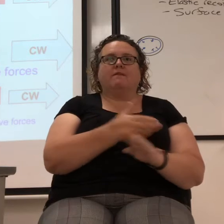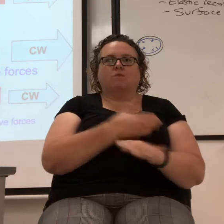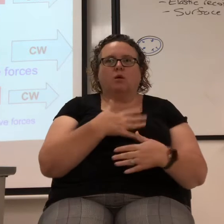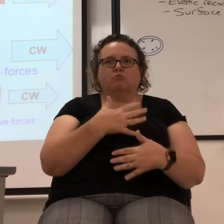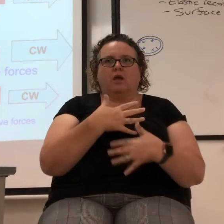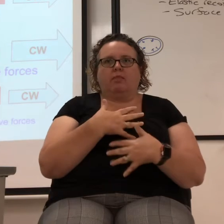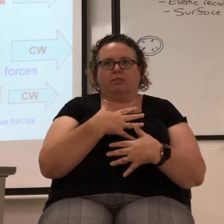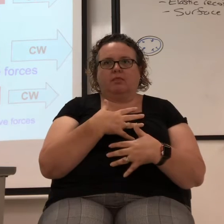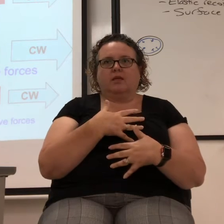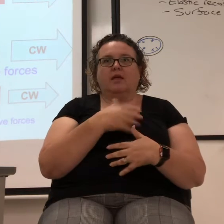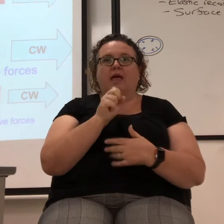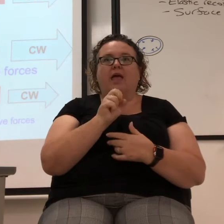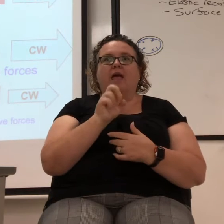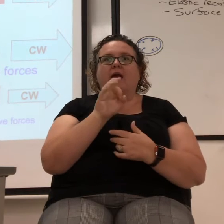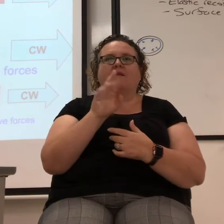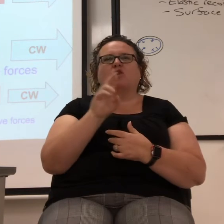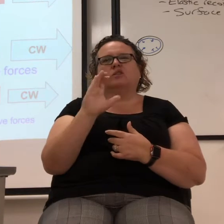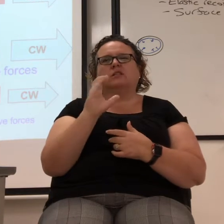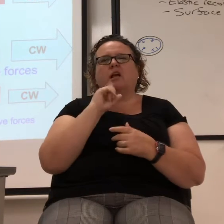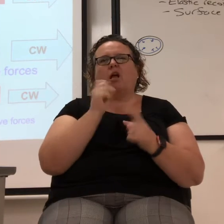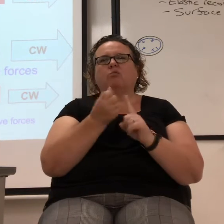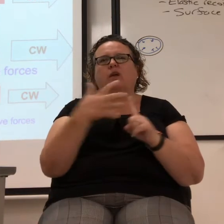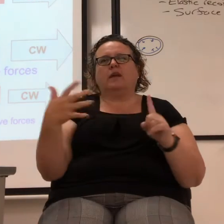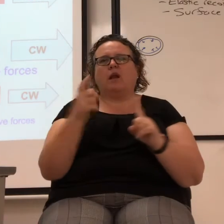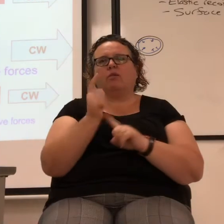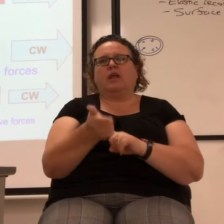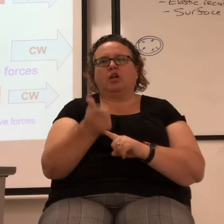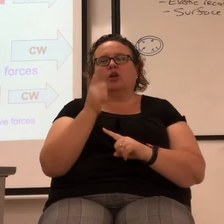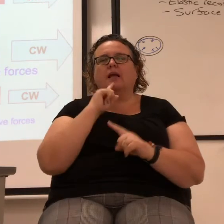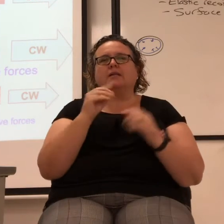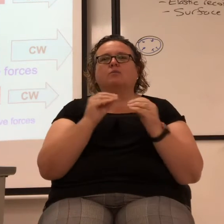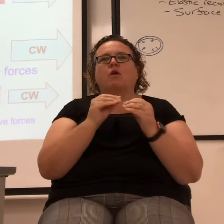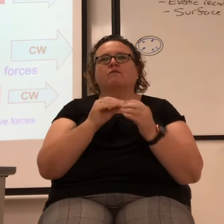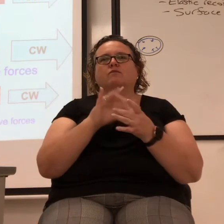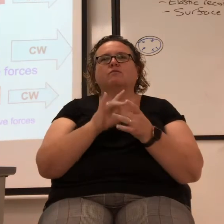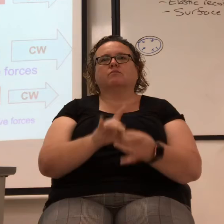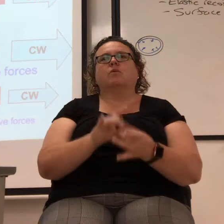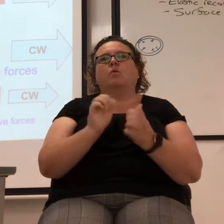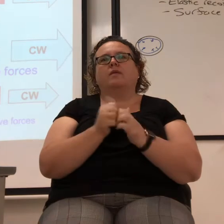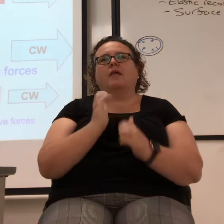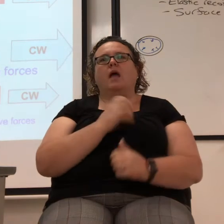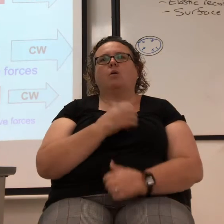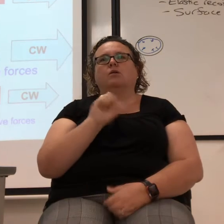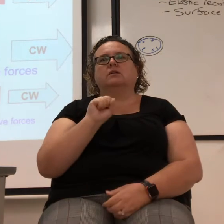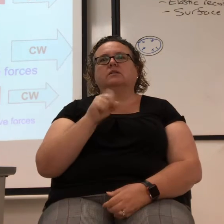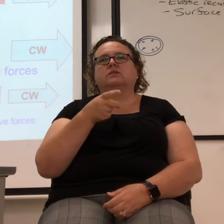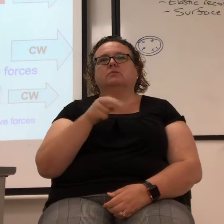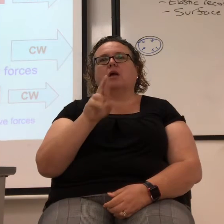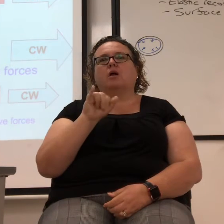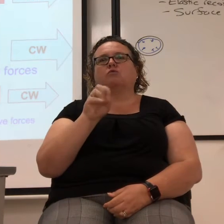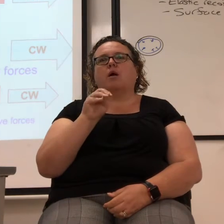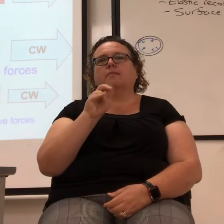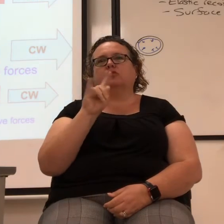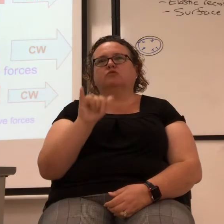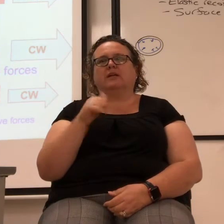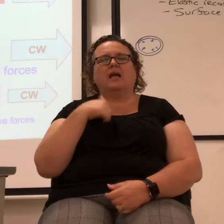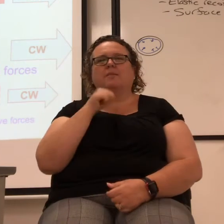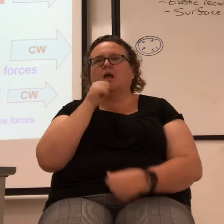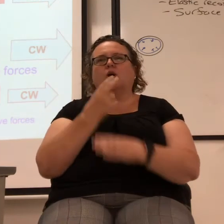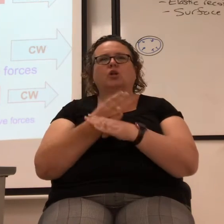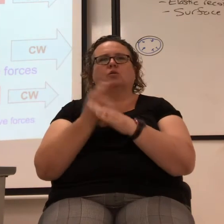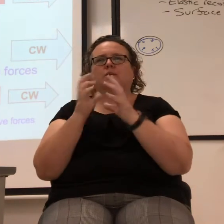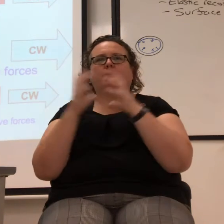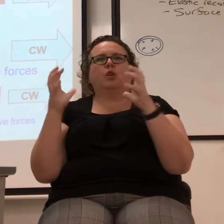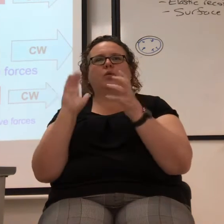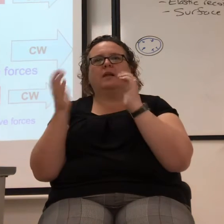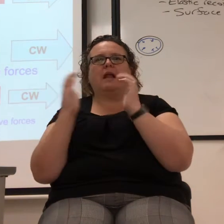breath. FRC, I'll write it out later. This is more from the spirometry lecture. I'm not gonna do the balloon analogy. I'm gonna move right